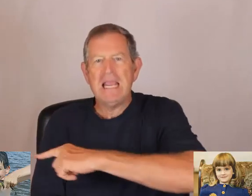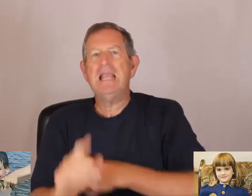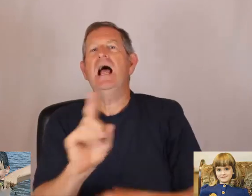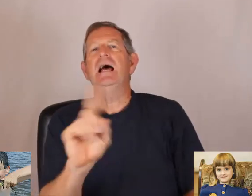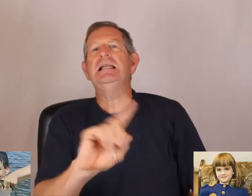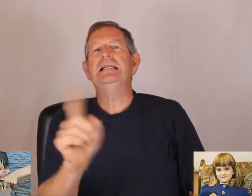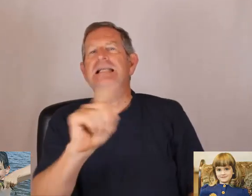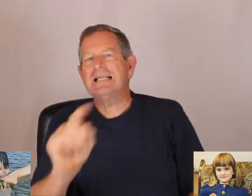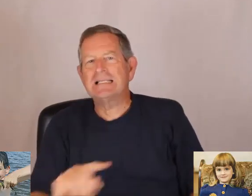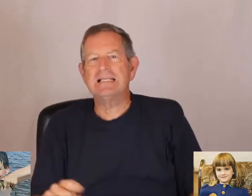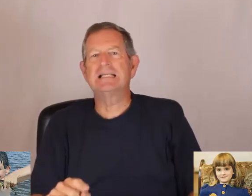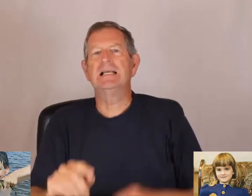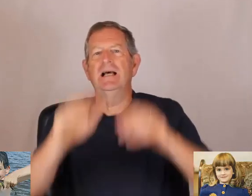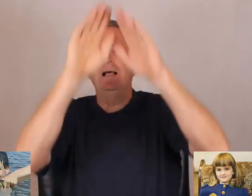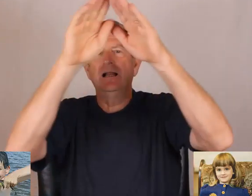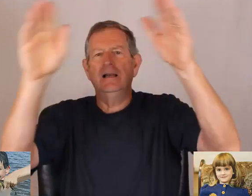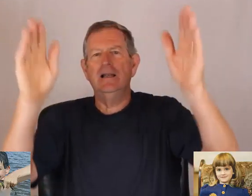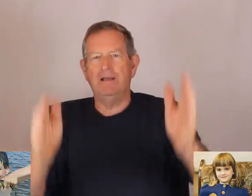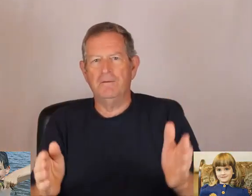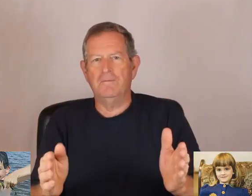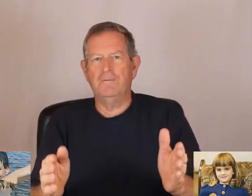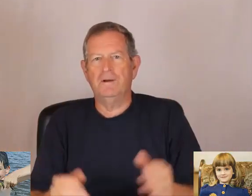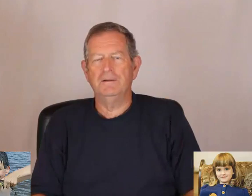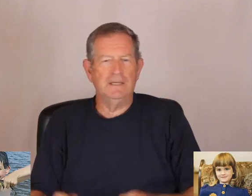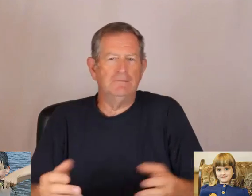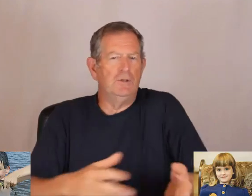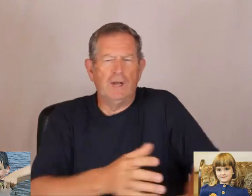He doesn't live in the United